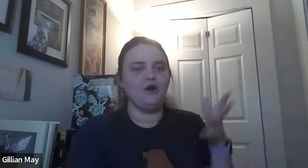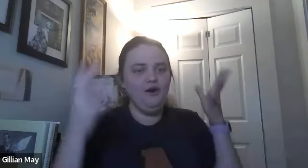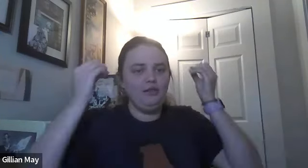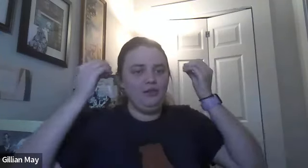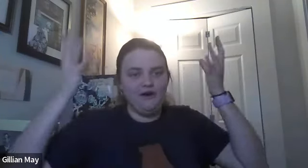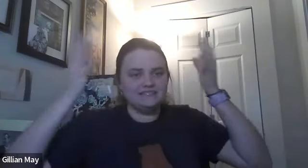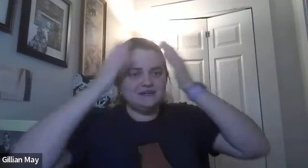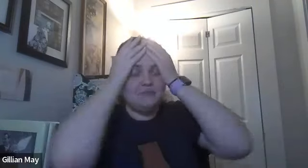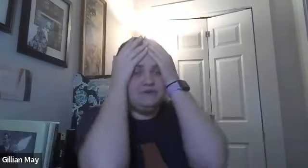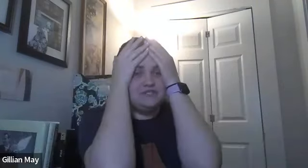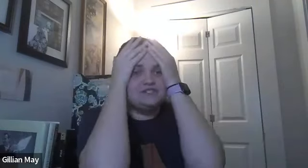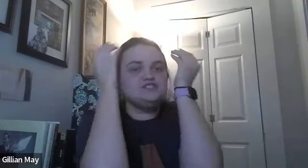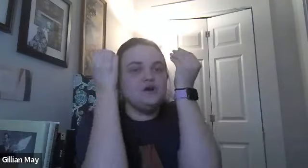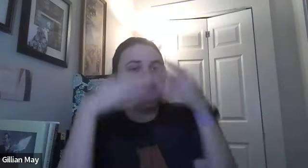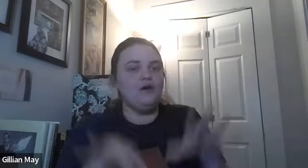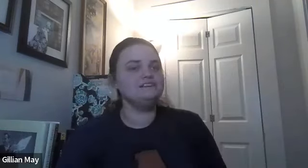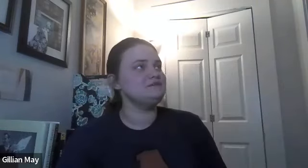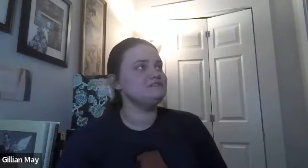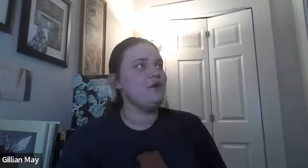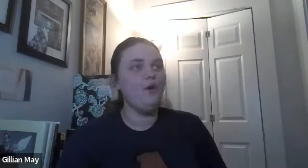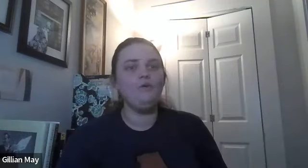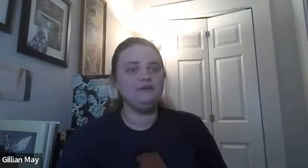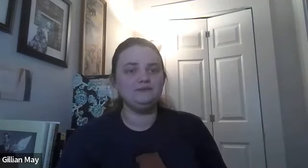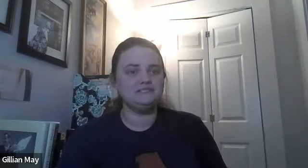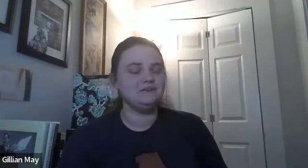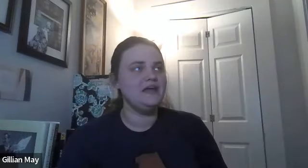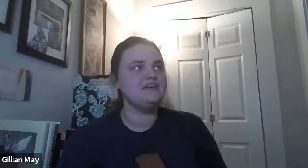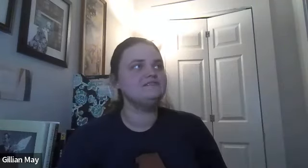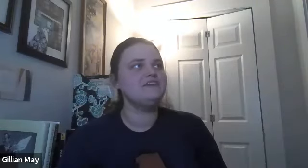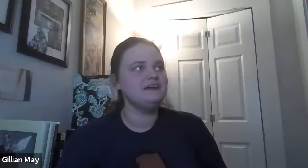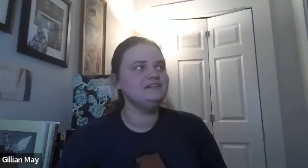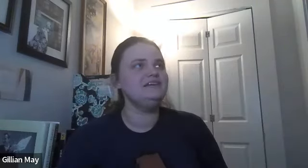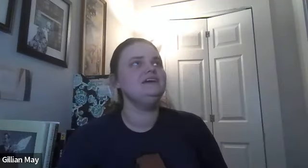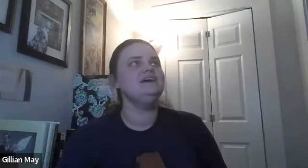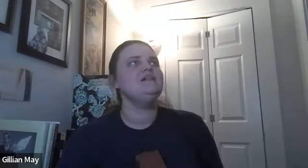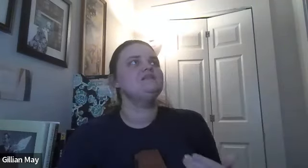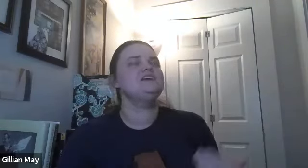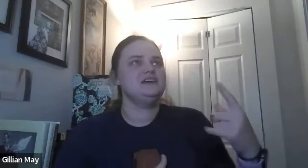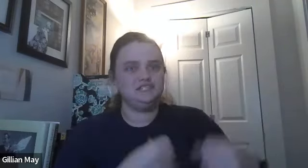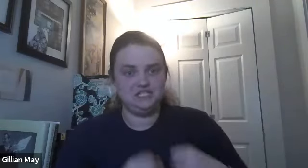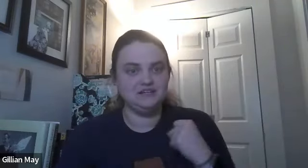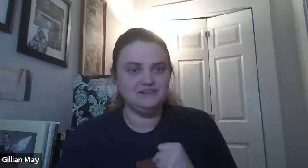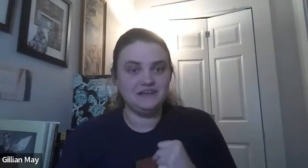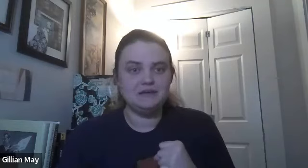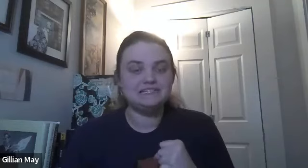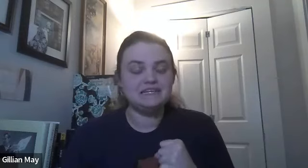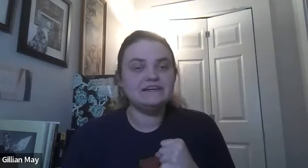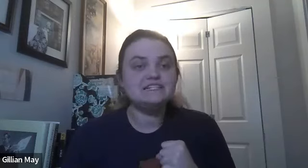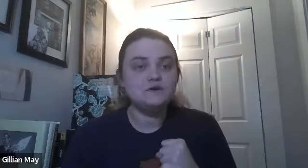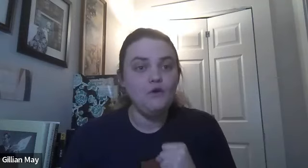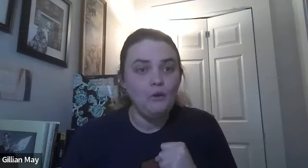all lost. Like we were so lost. It was a whole big ordeal. And then finally the next year, like, I mean, it lasted for a whole